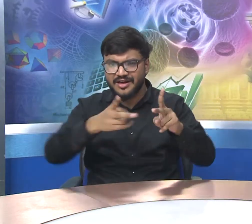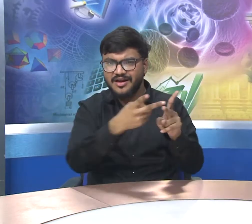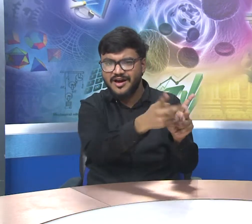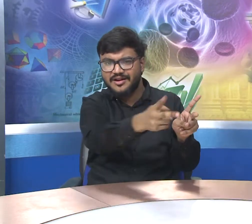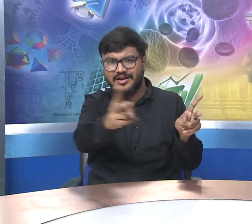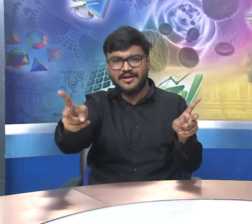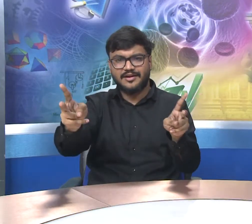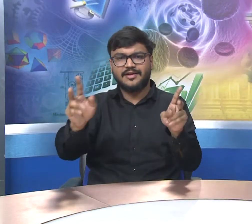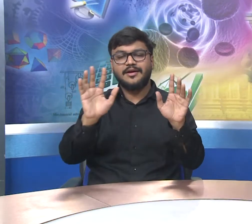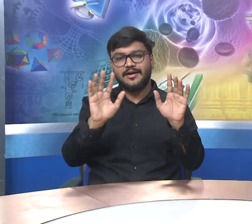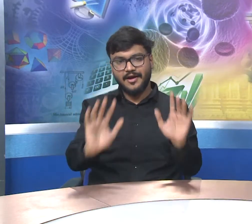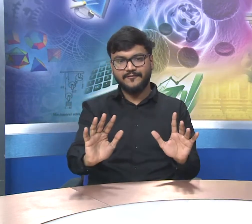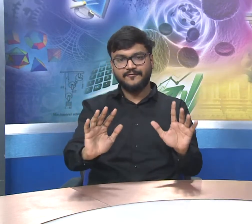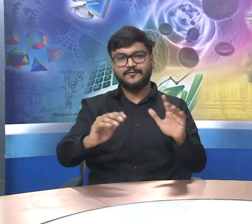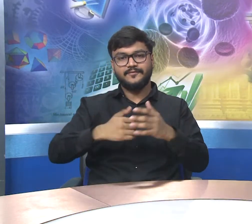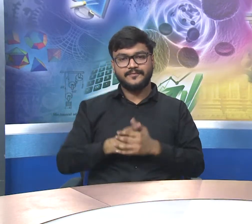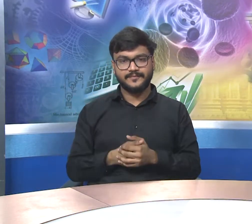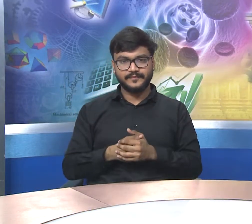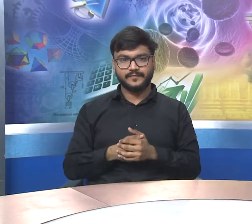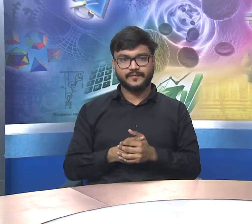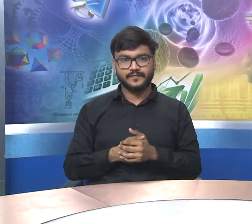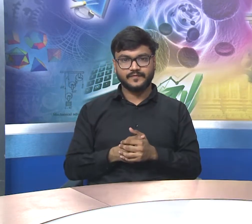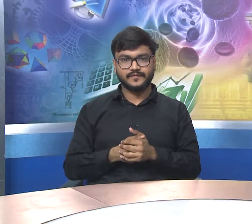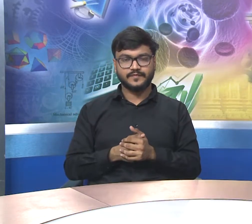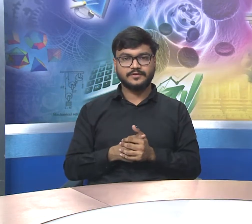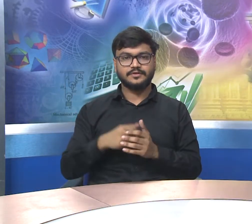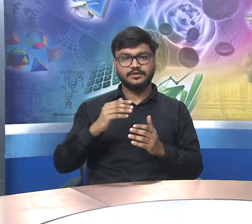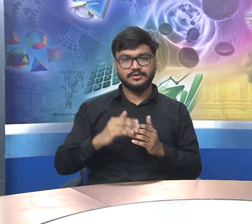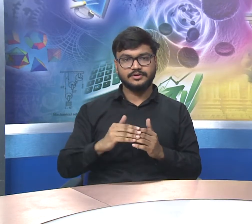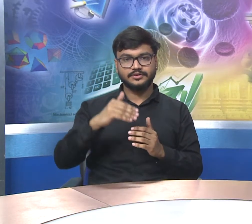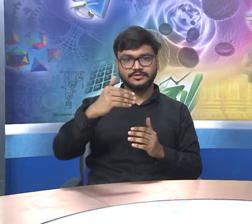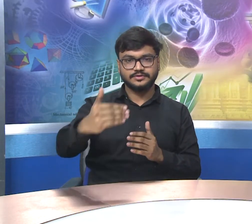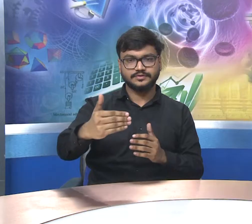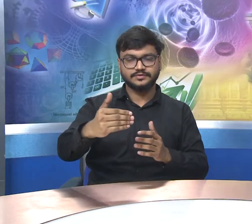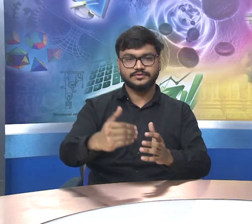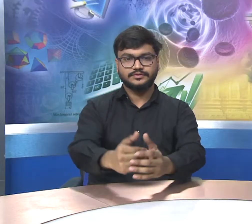Whether we talk about the CODAs, SODAs and etc.